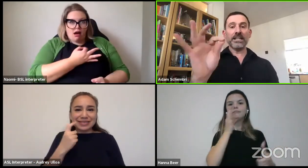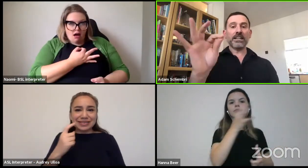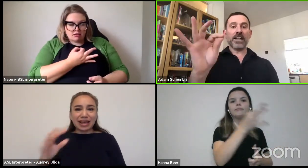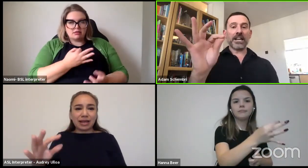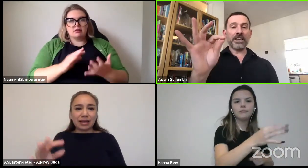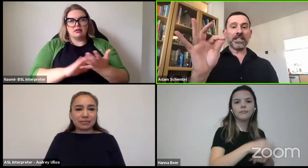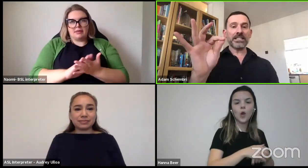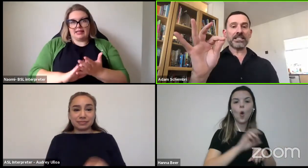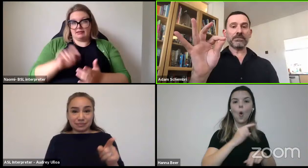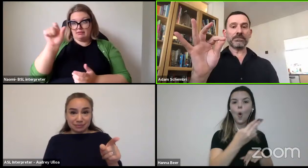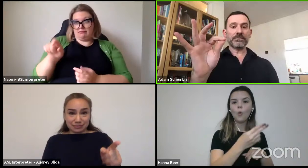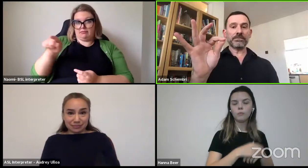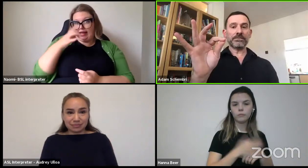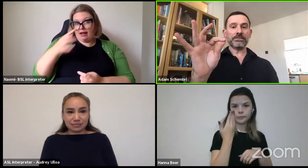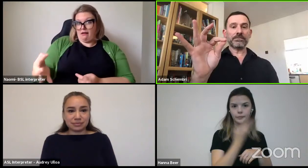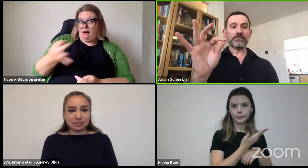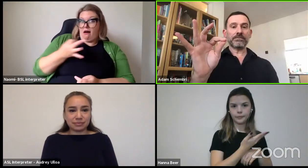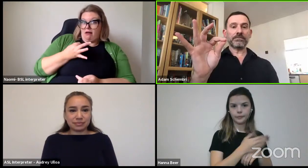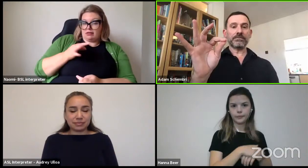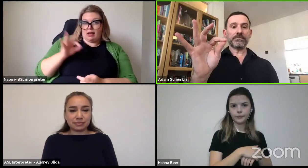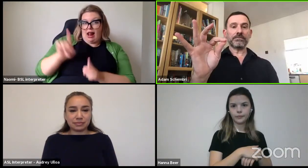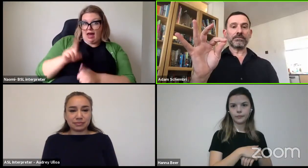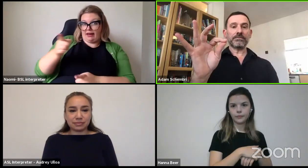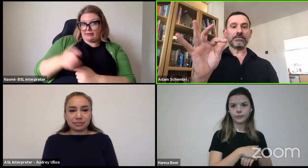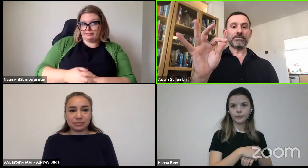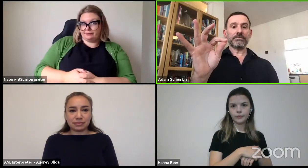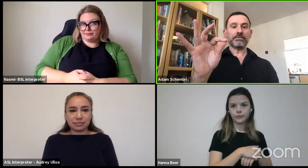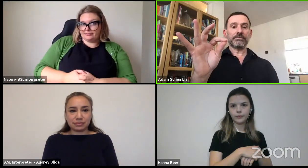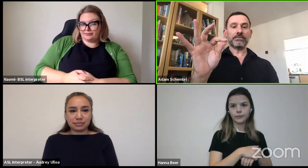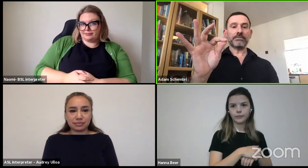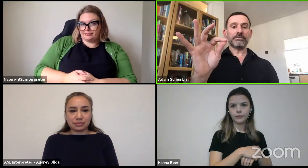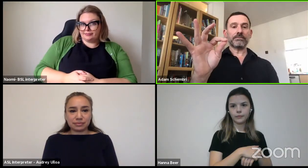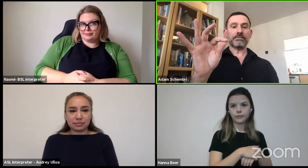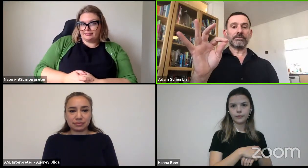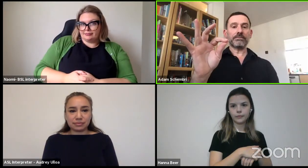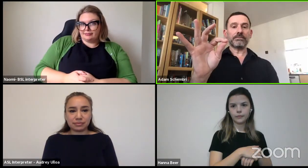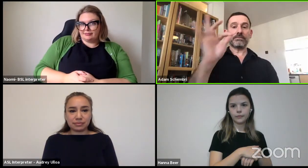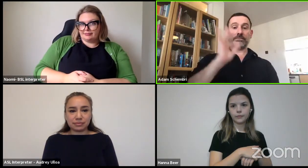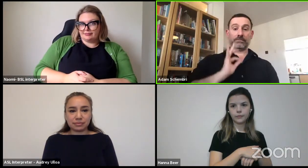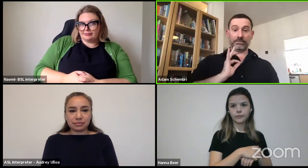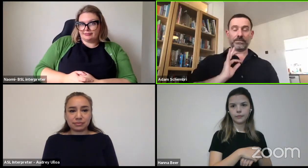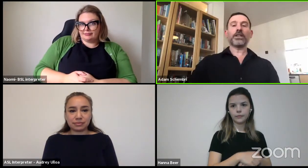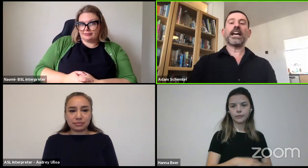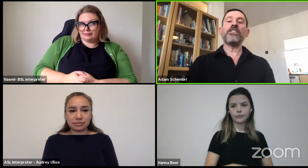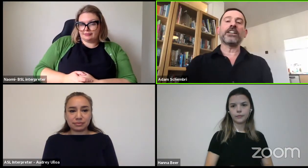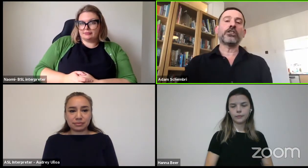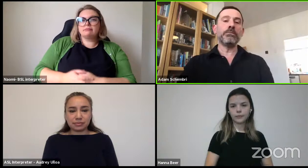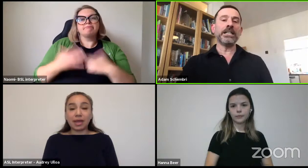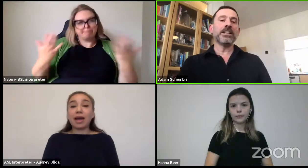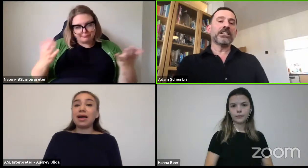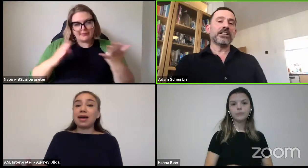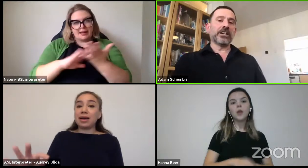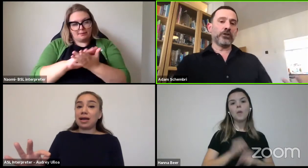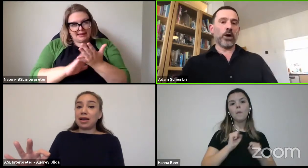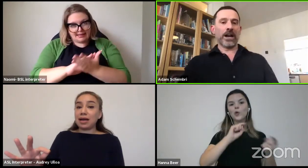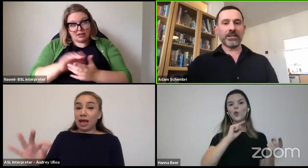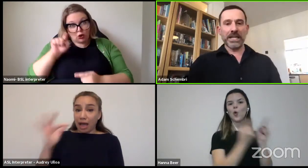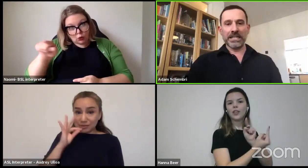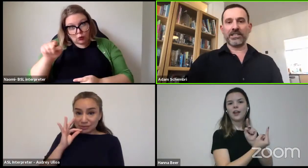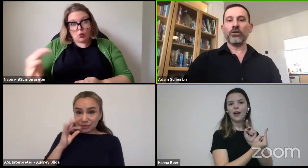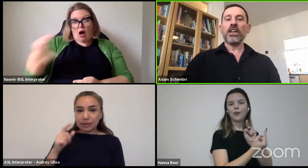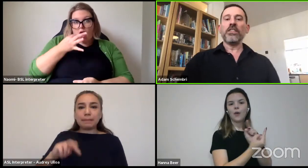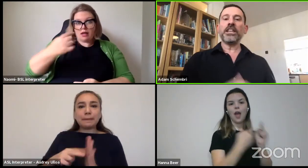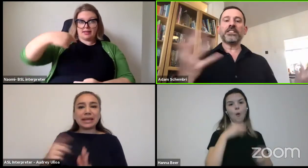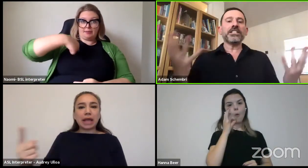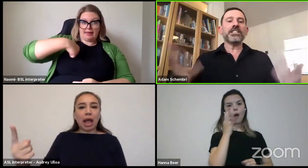addressee, like this. Okay, and that could mean you ask me.